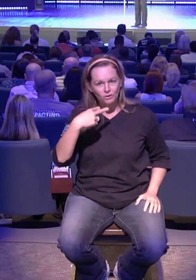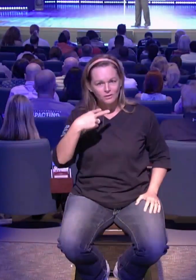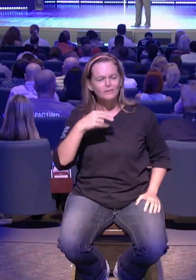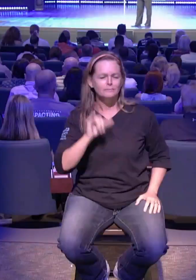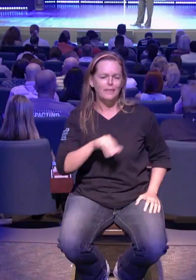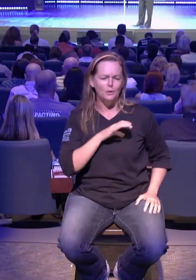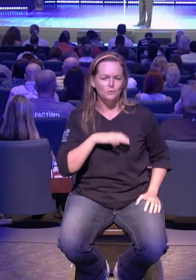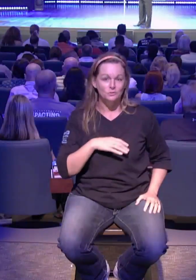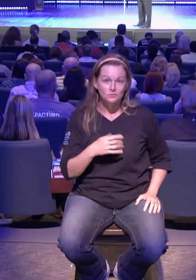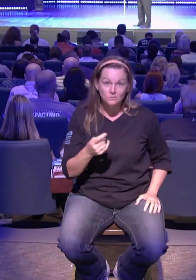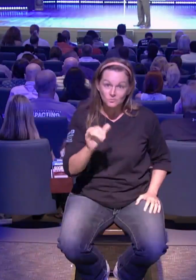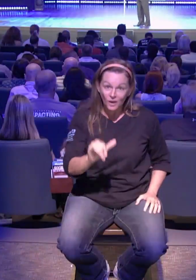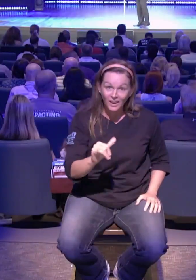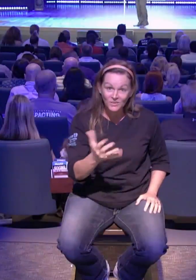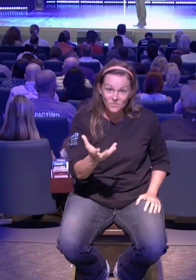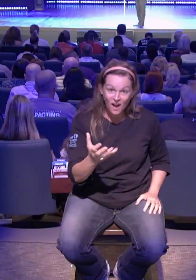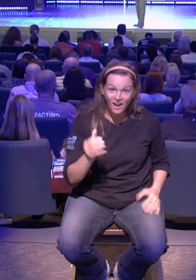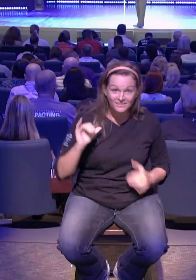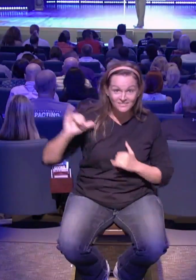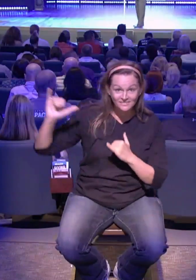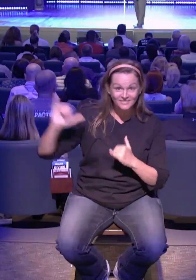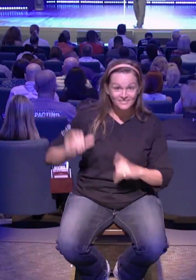that you will help each of us